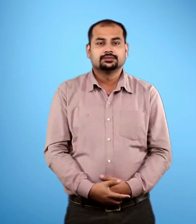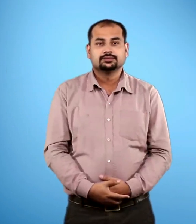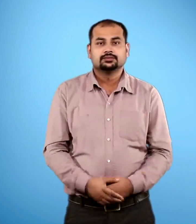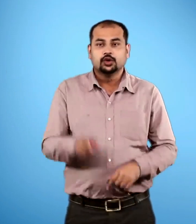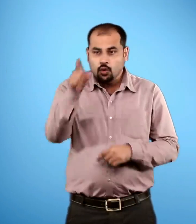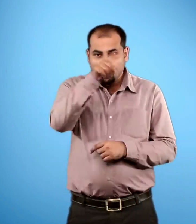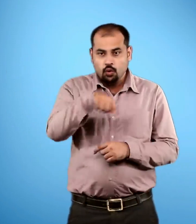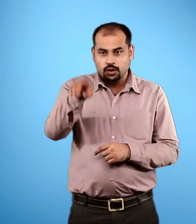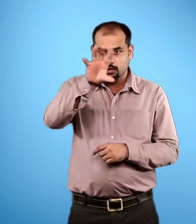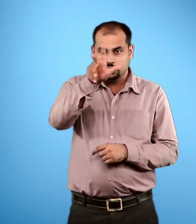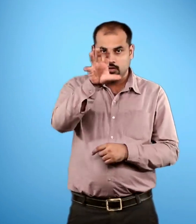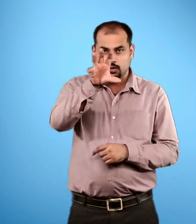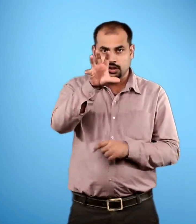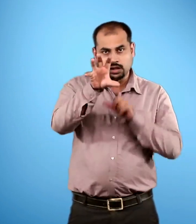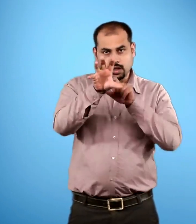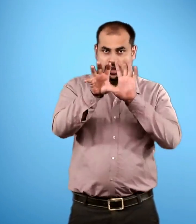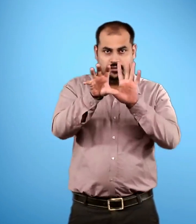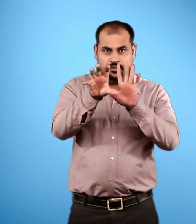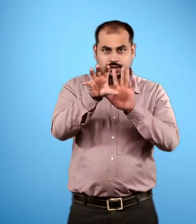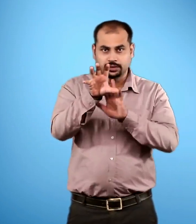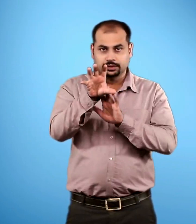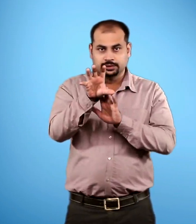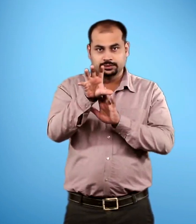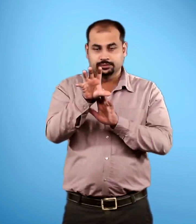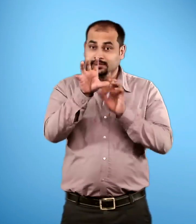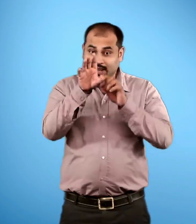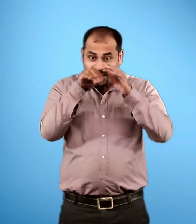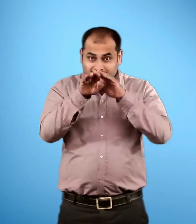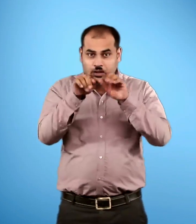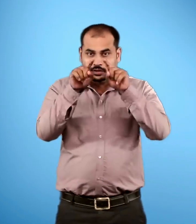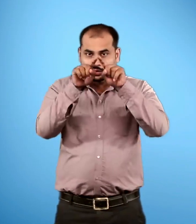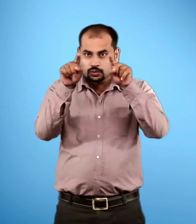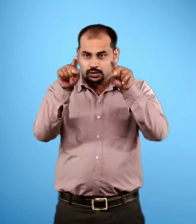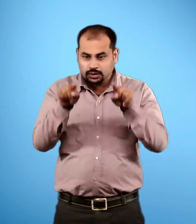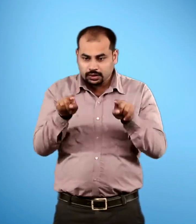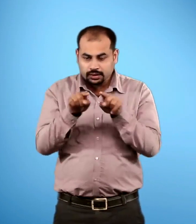We have a circle block this time with a square inside.